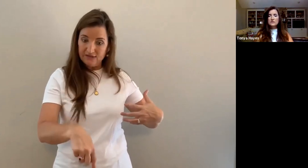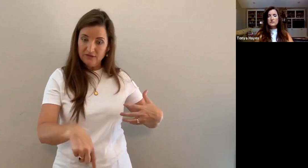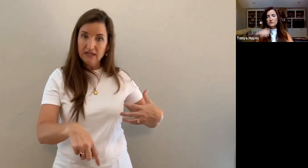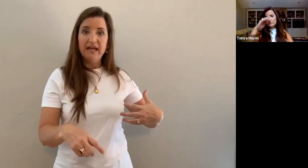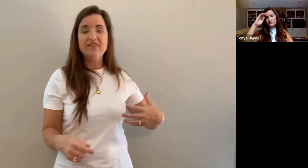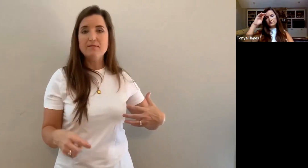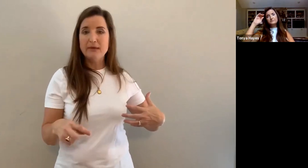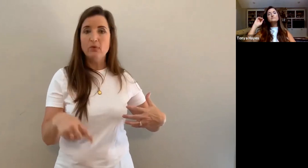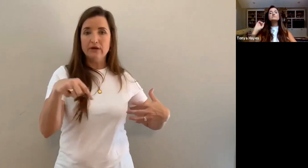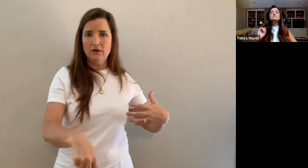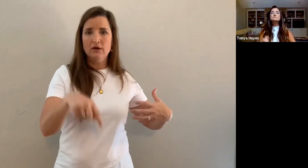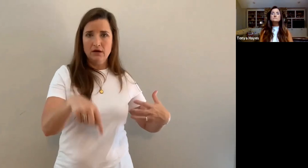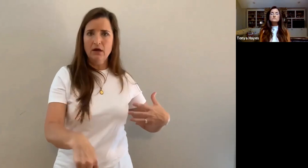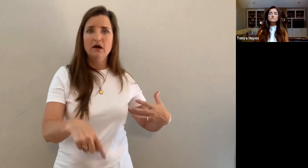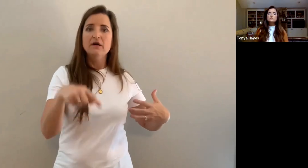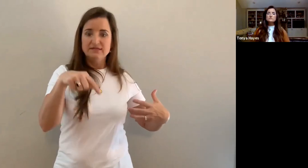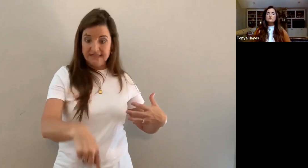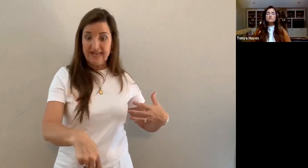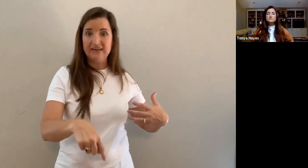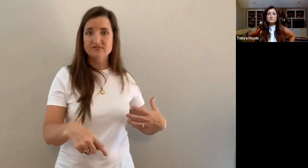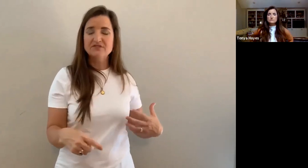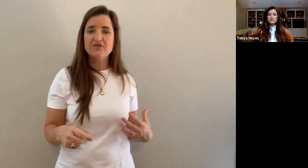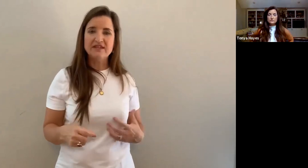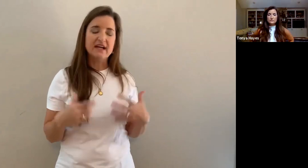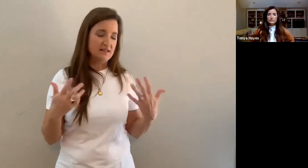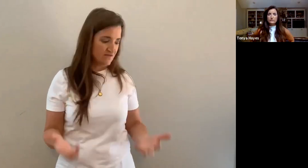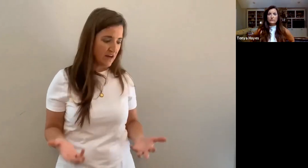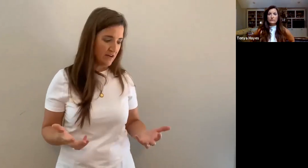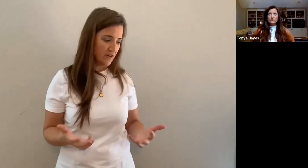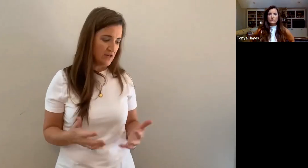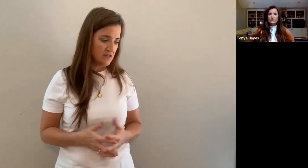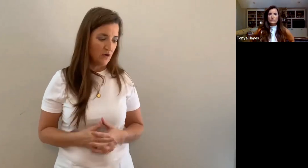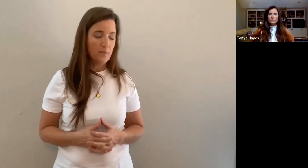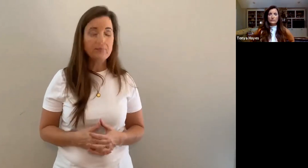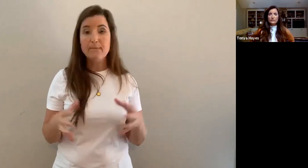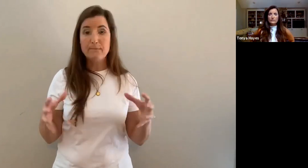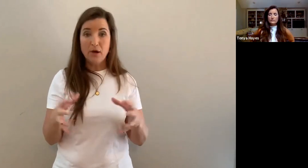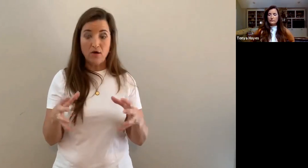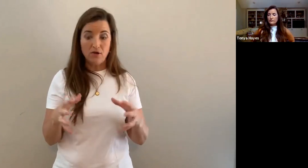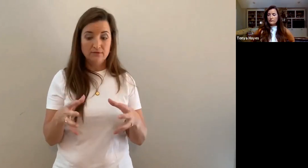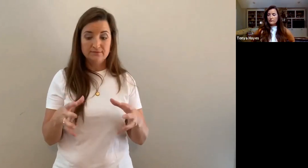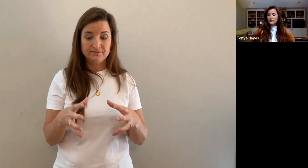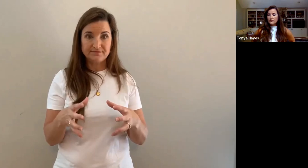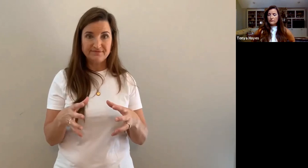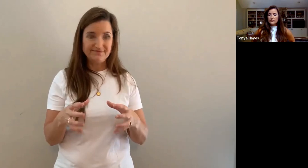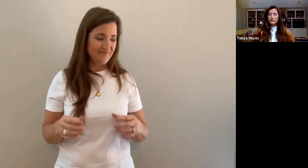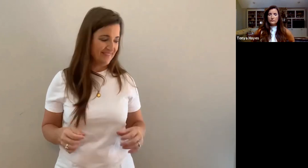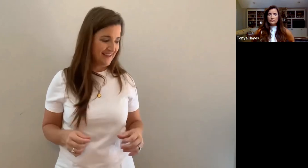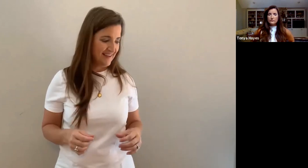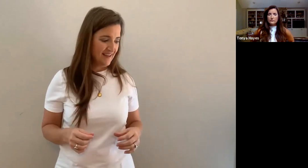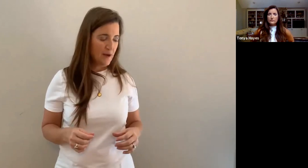get down? And they might point down. So that sign is very, very useful. Ball.